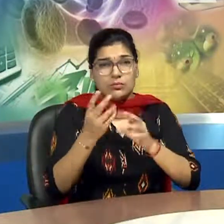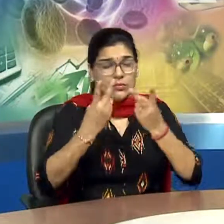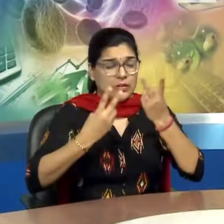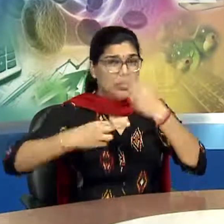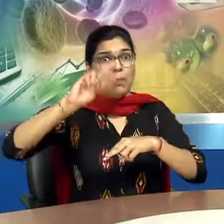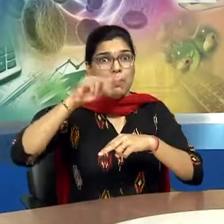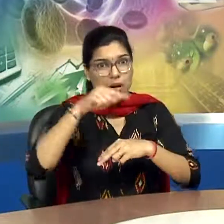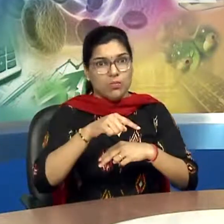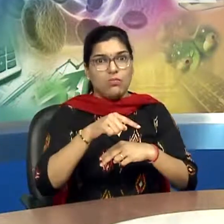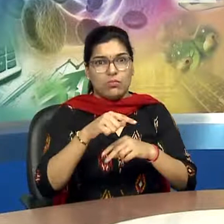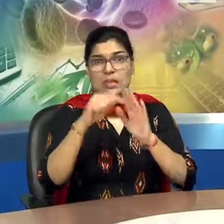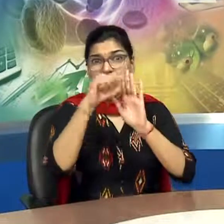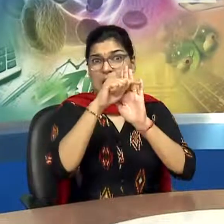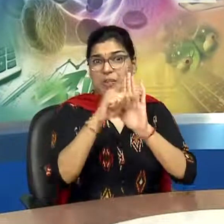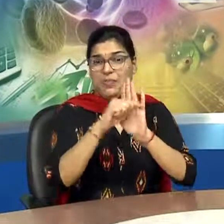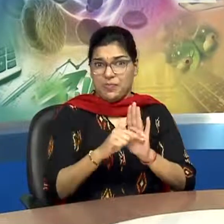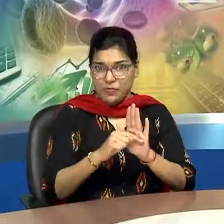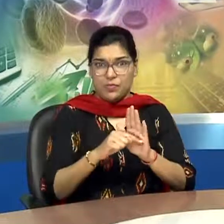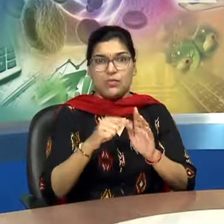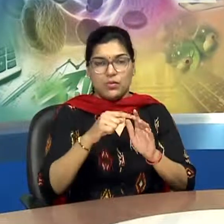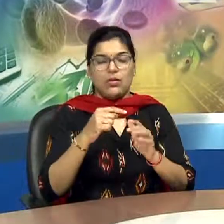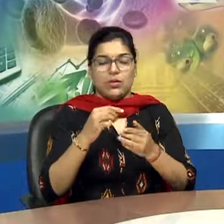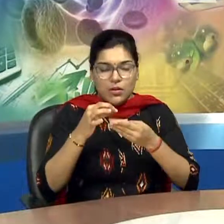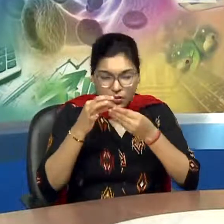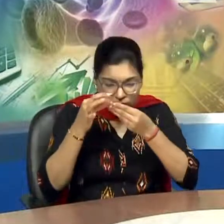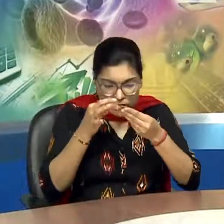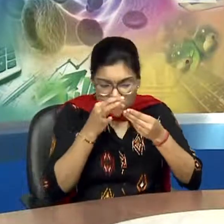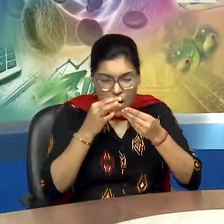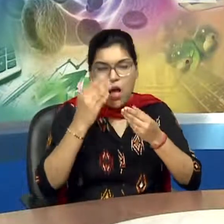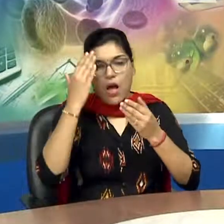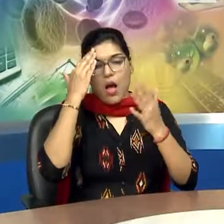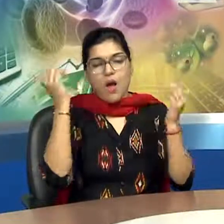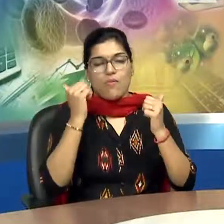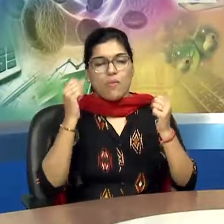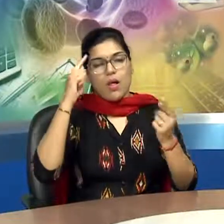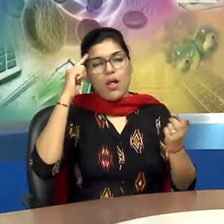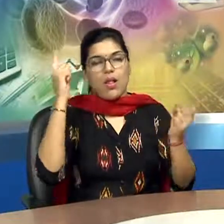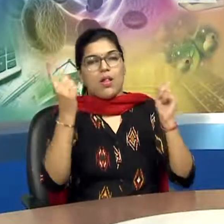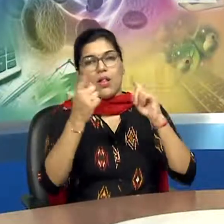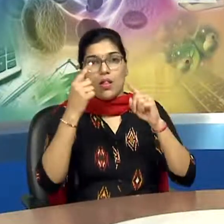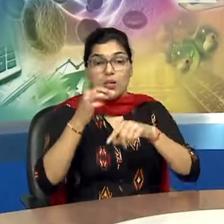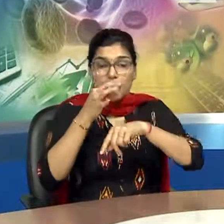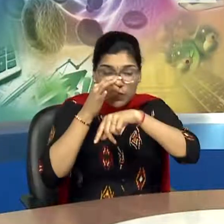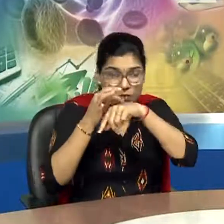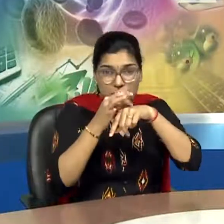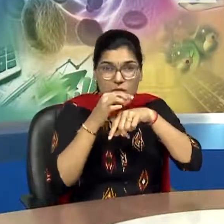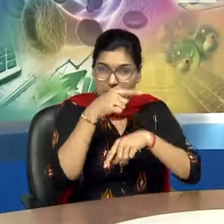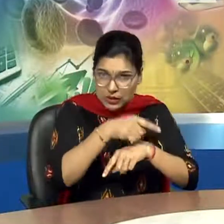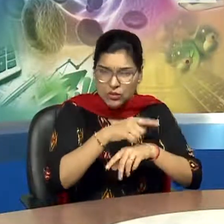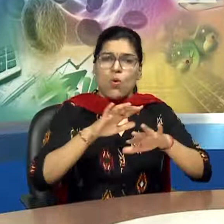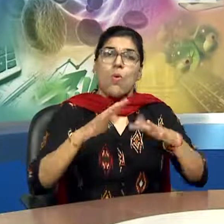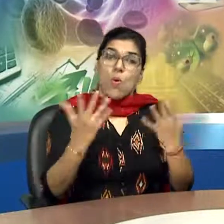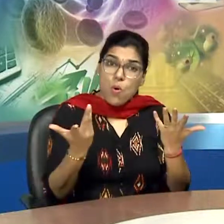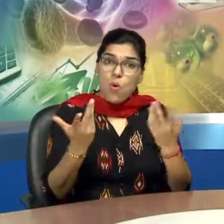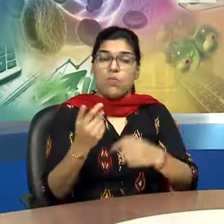as heroin. So that is a chemical substance which is used by the